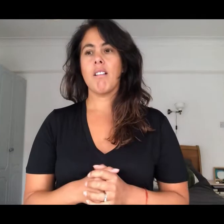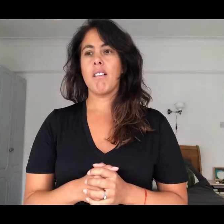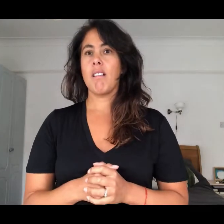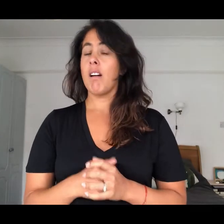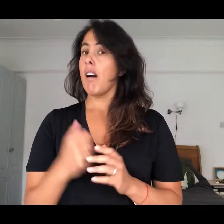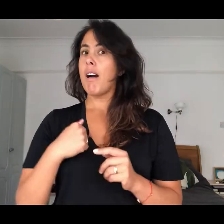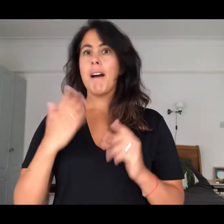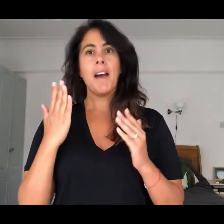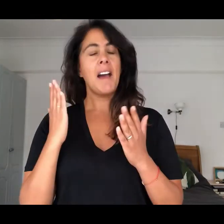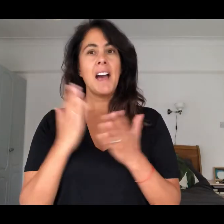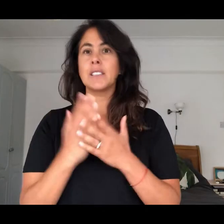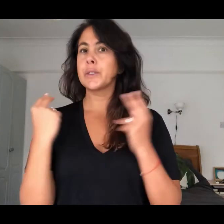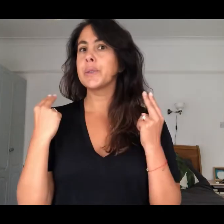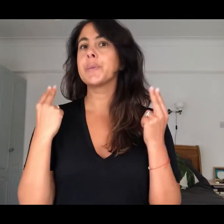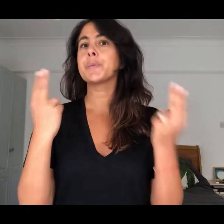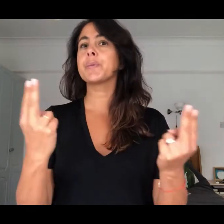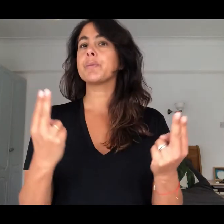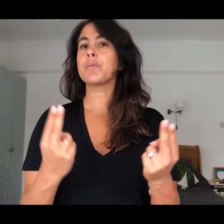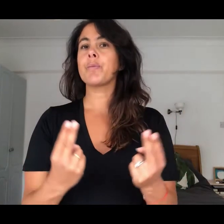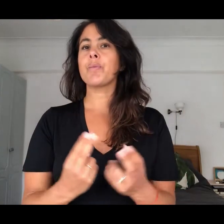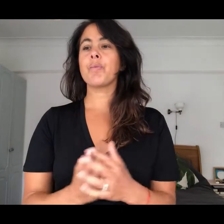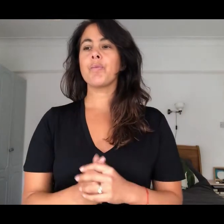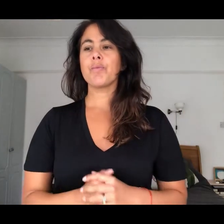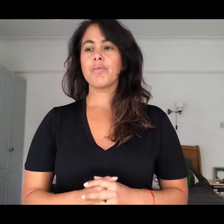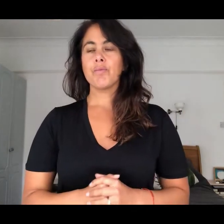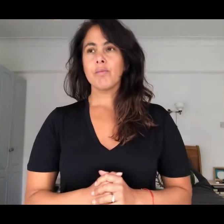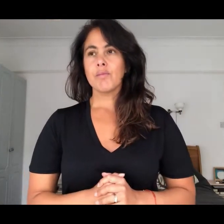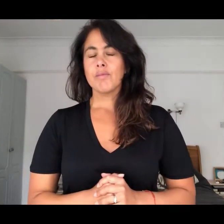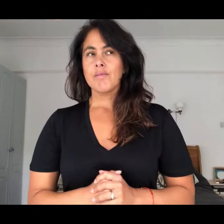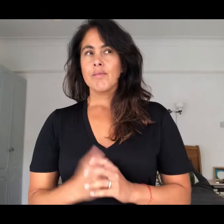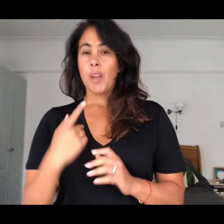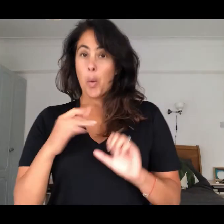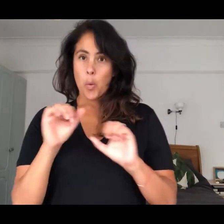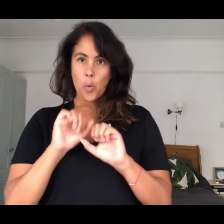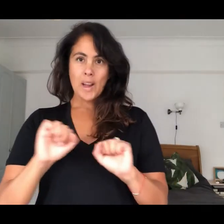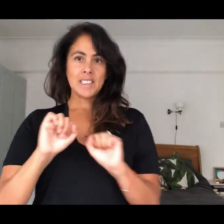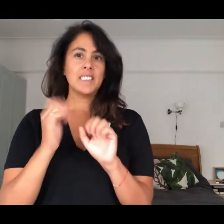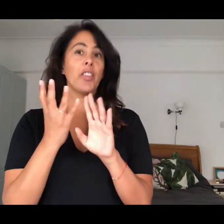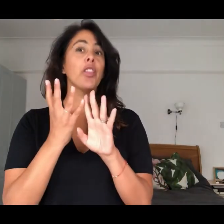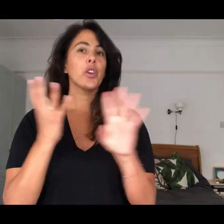before lockdown. I had to take a stand.